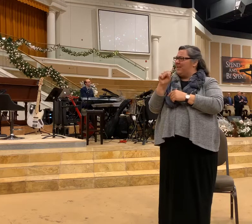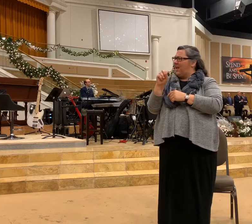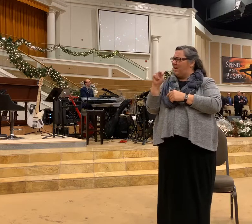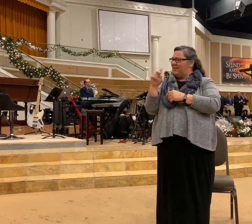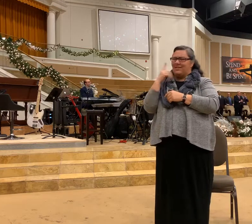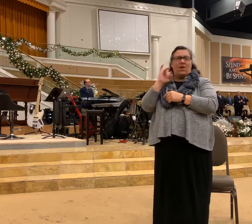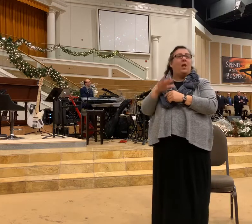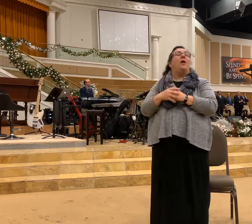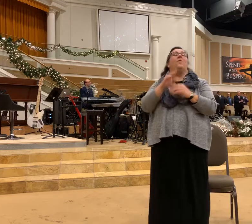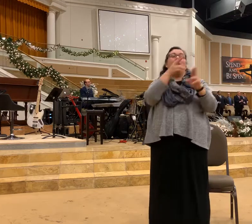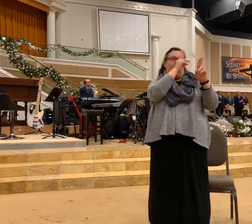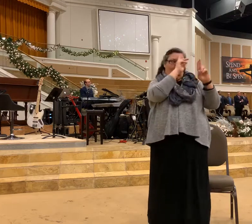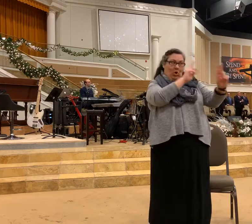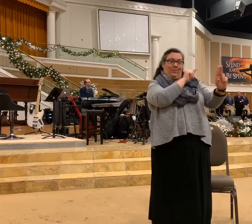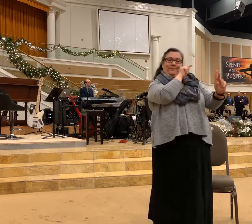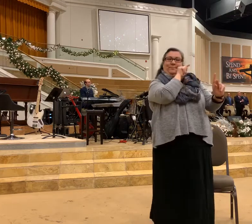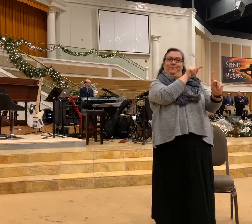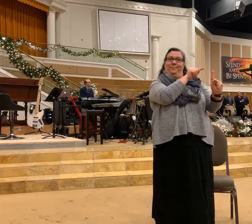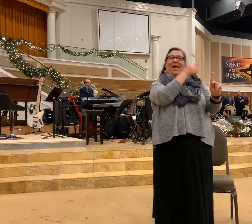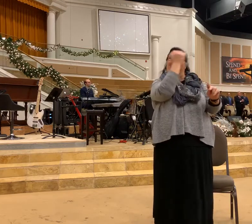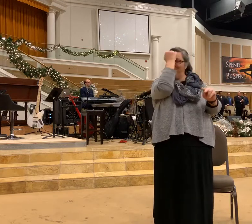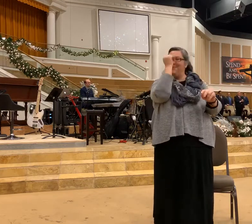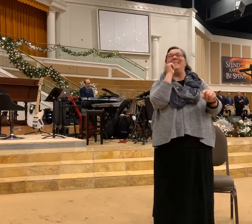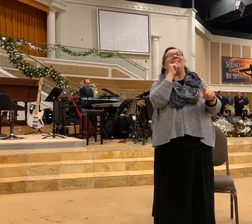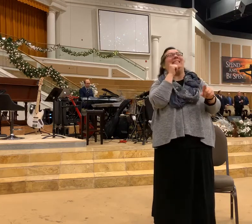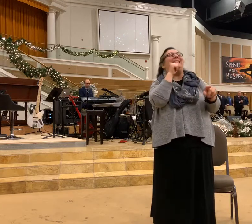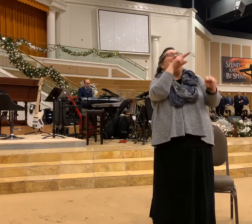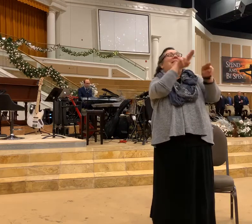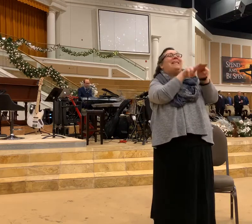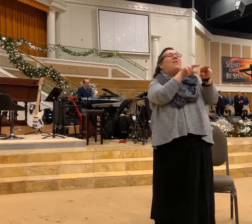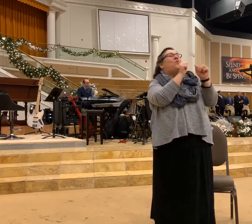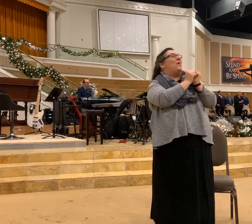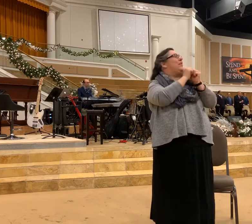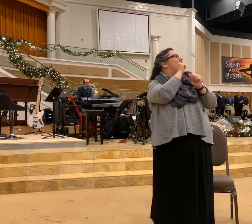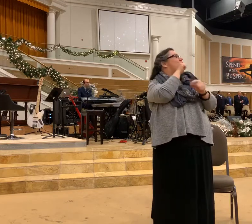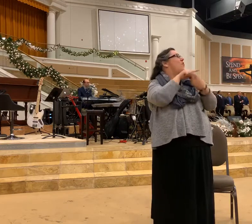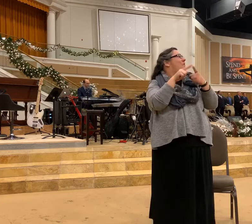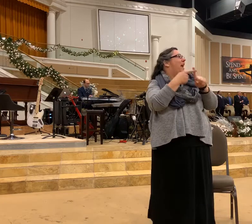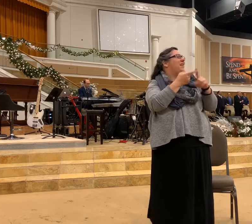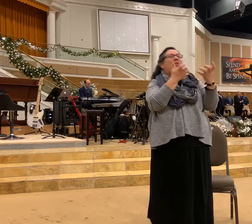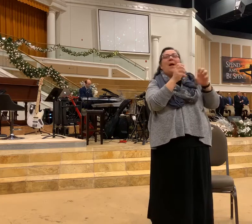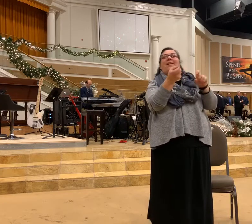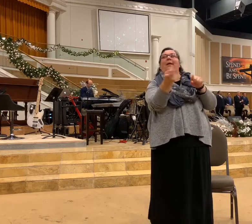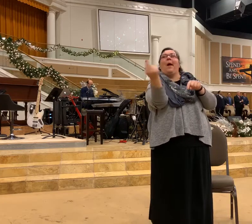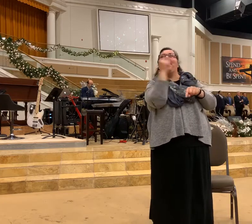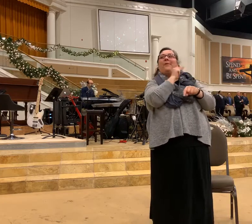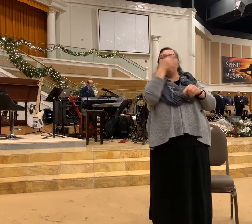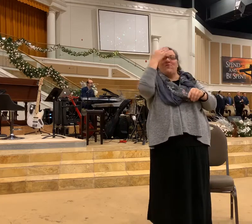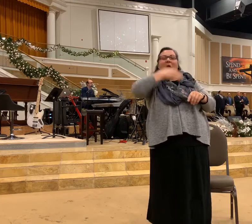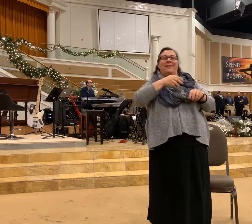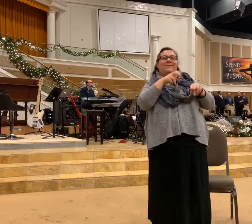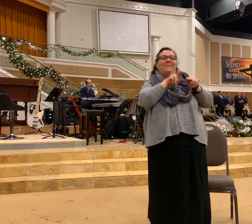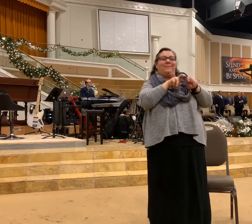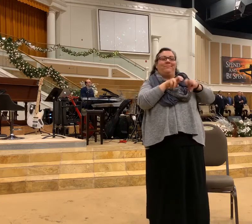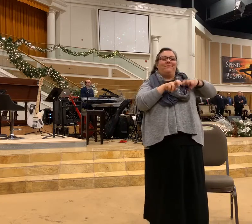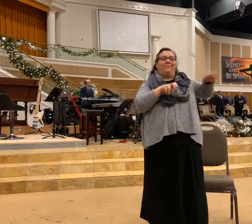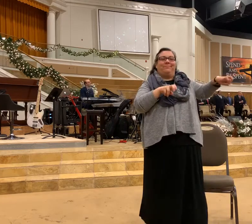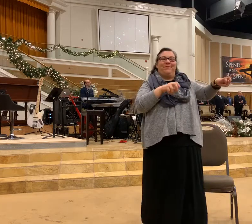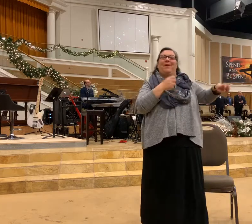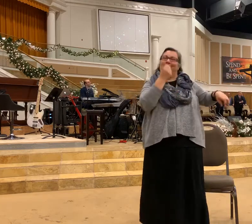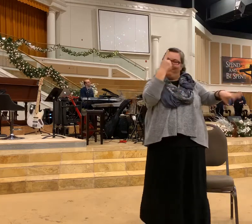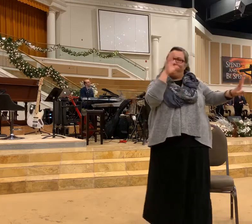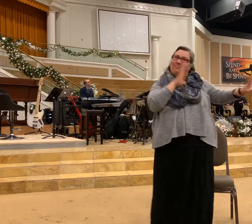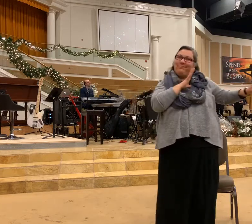Give honor to them. I know he's sitting by his girlfriend back there. He don't want to come join us on the platform, but we